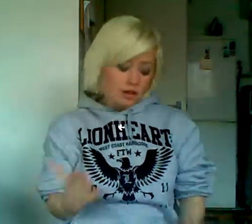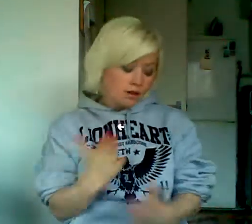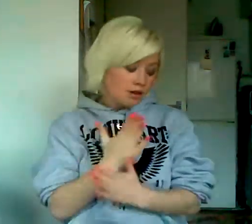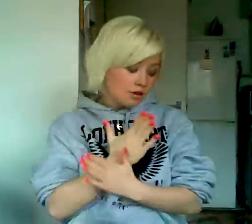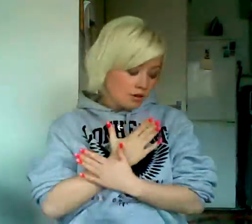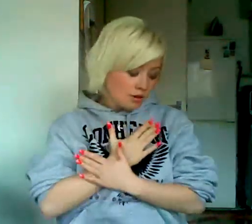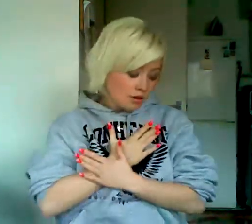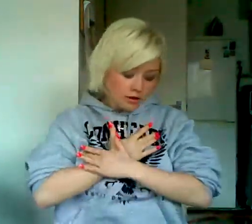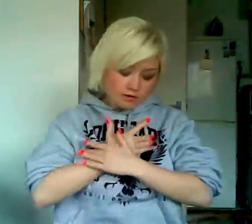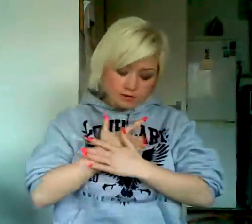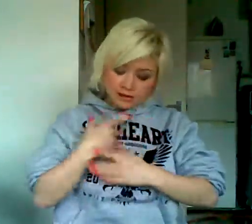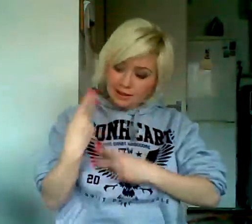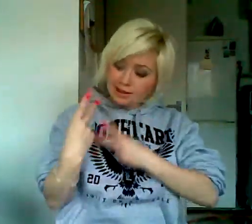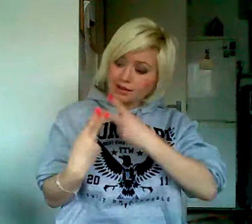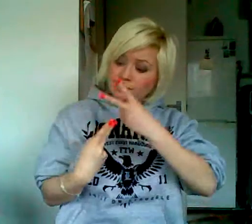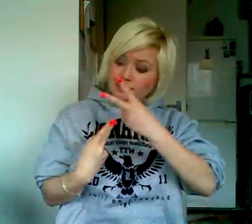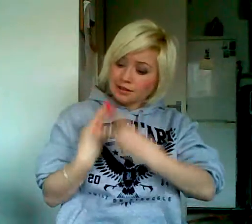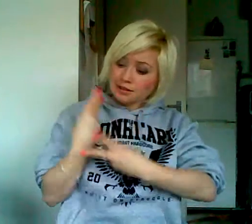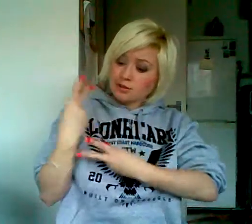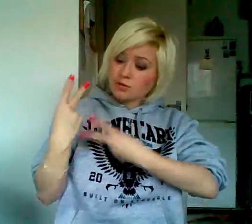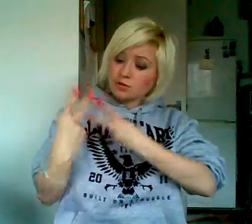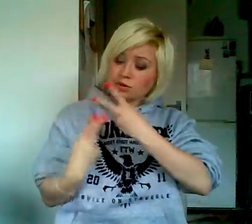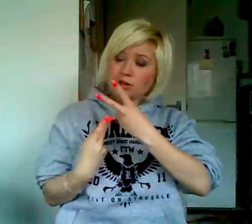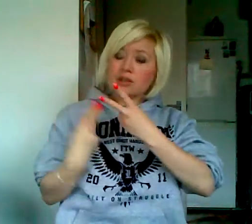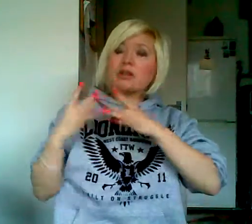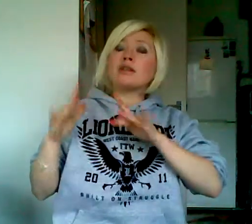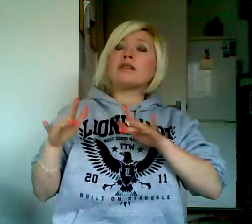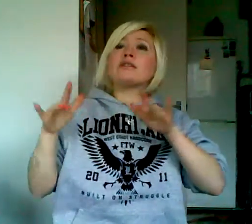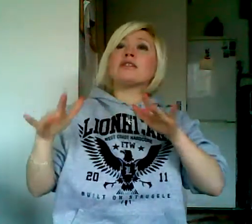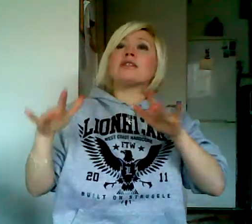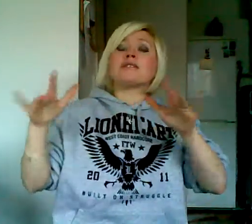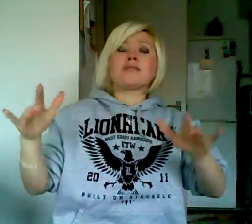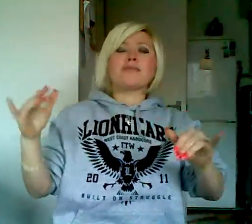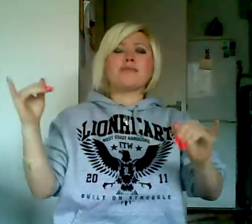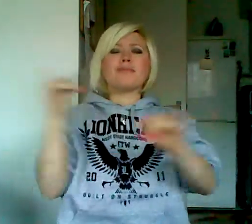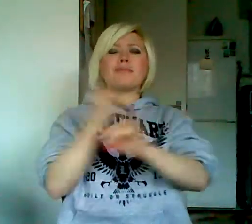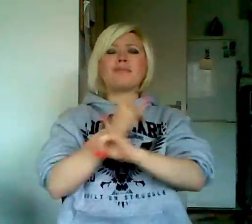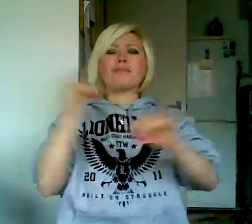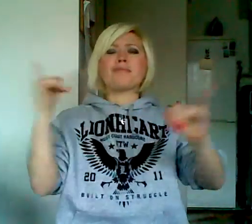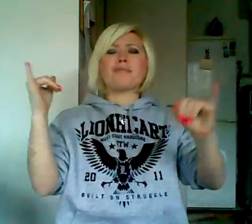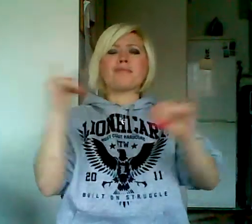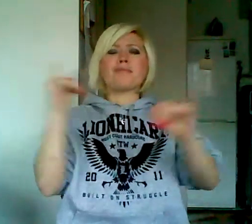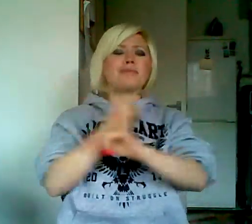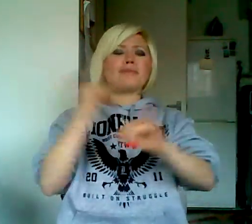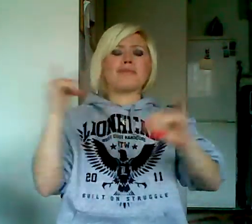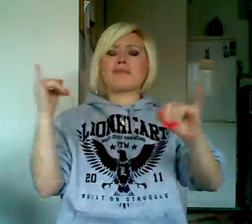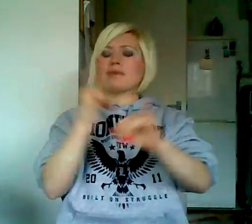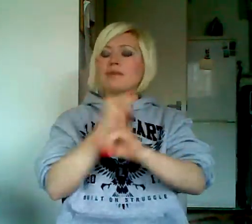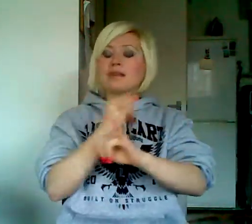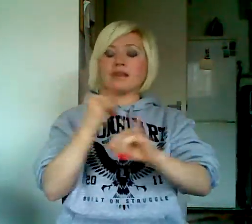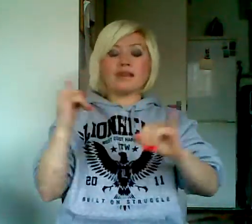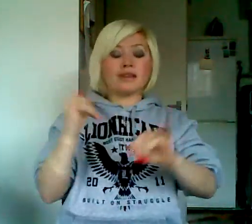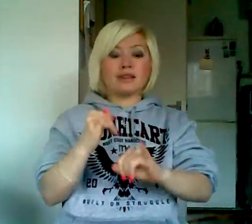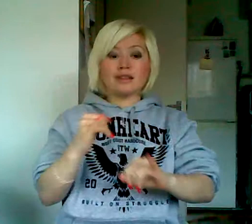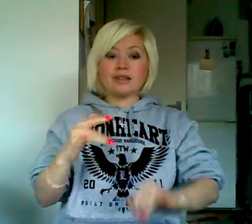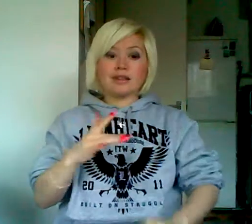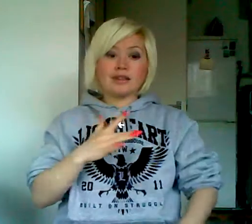alive. Love sings when it transcends the bad things that are hard and try